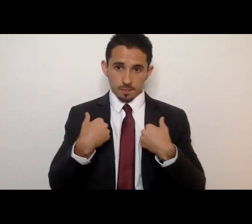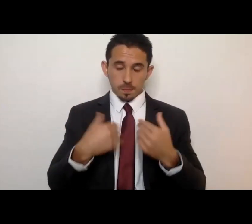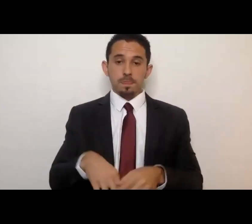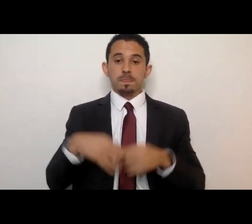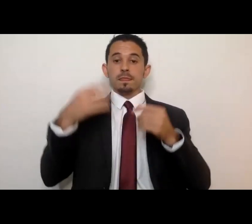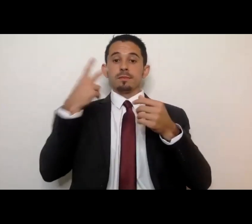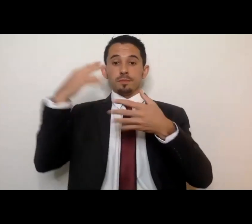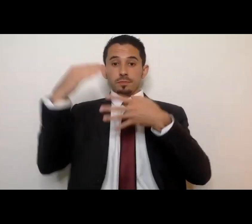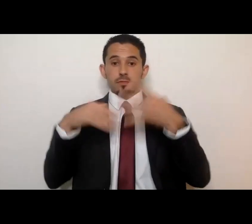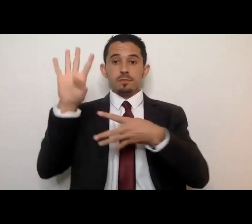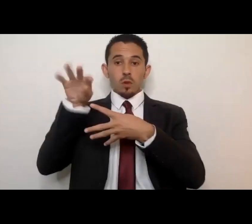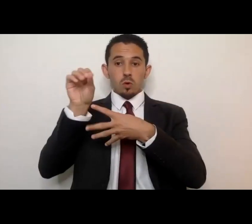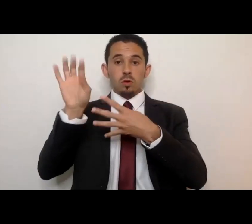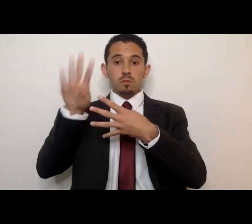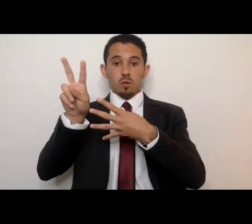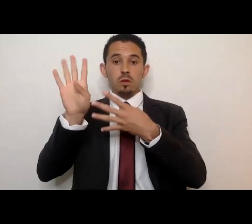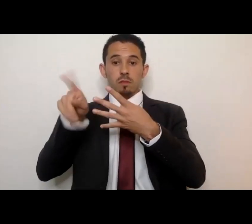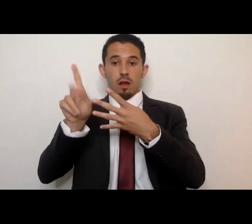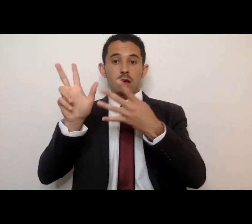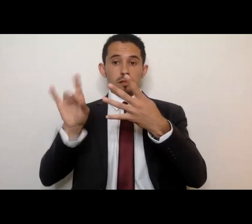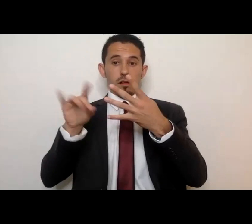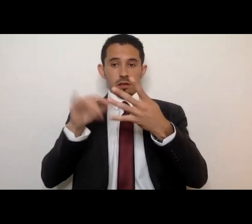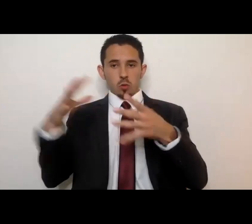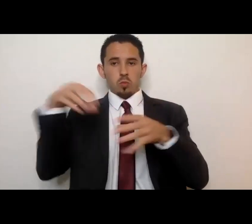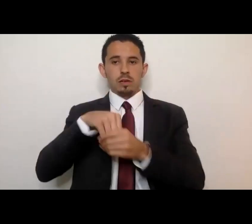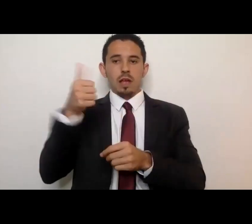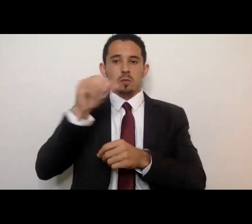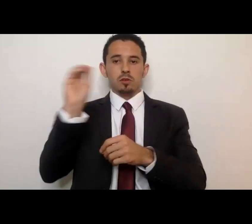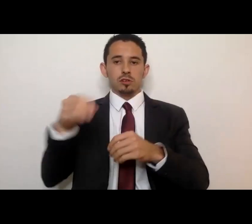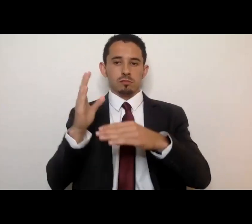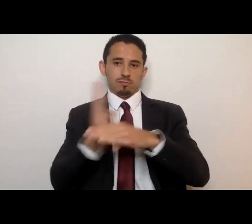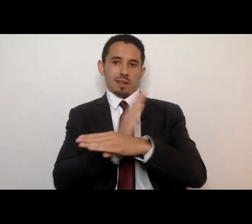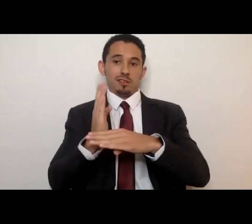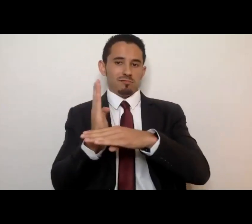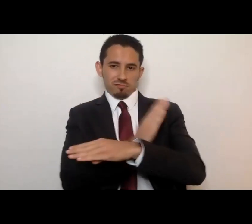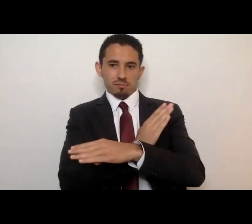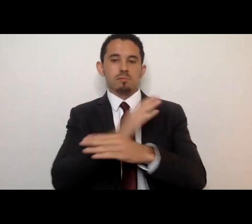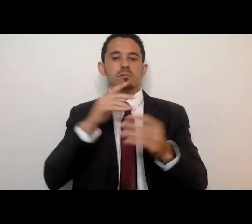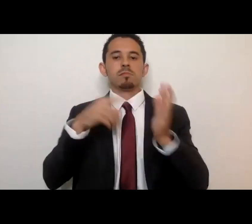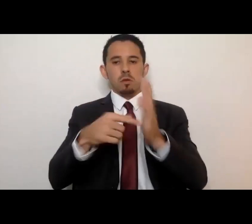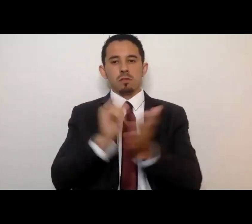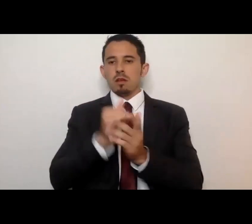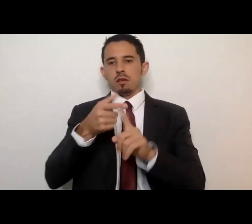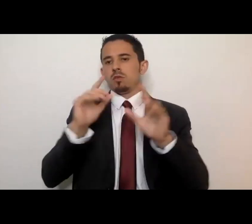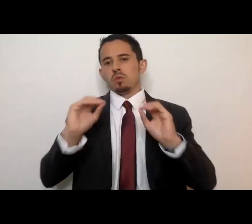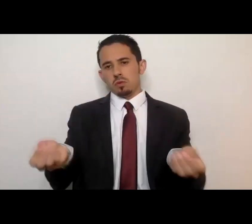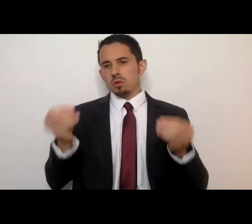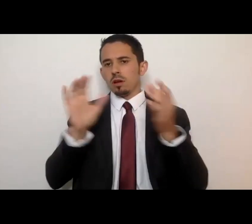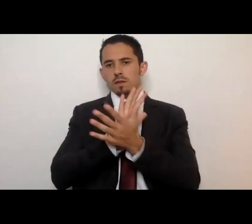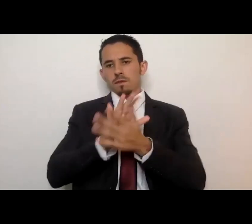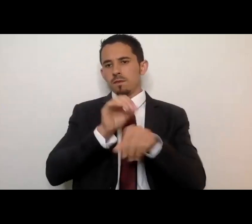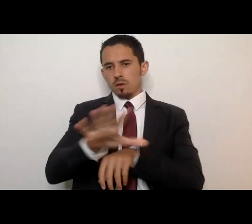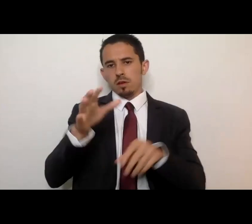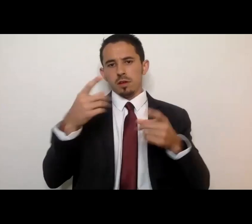was a confounder. So you can see the list of 4 models here and their various odds ratios that were all within 10% of each